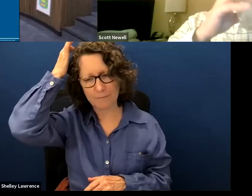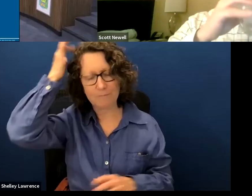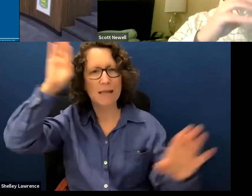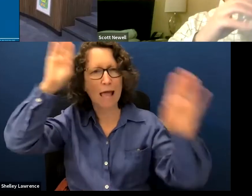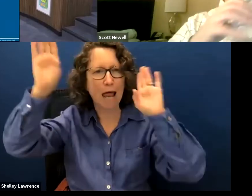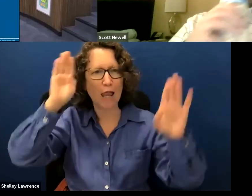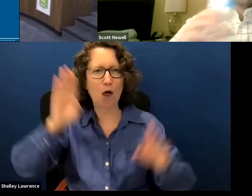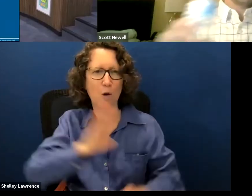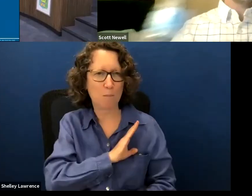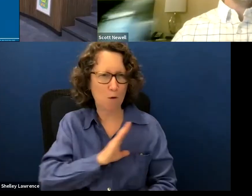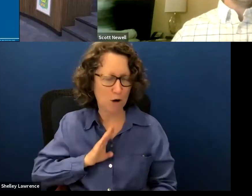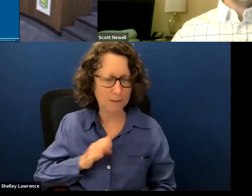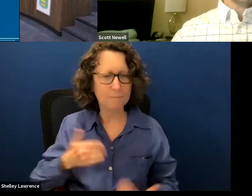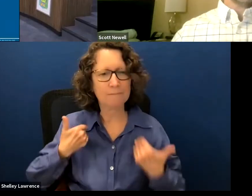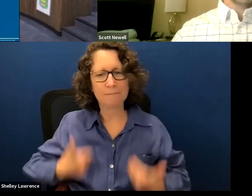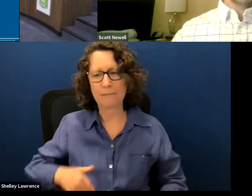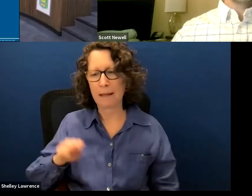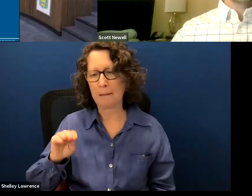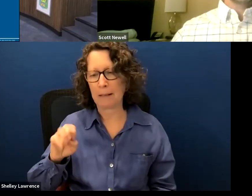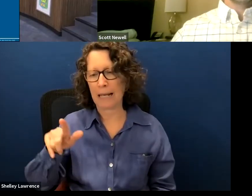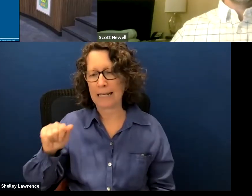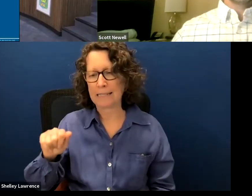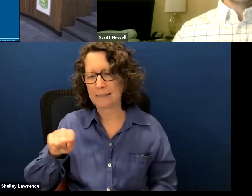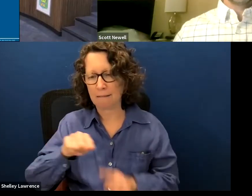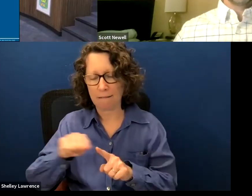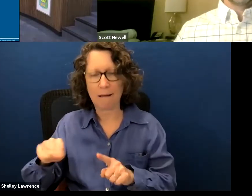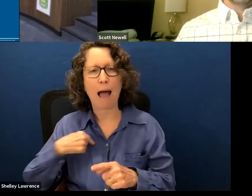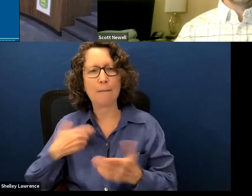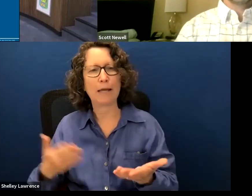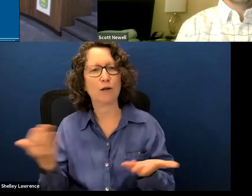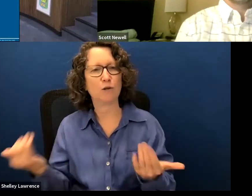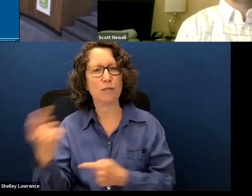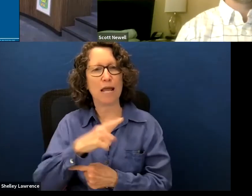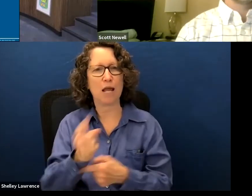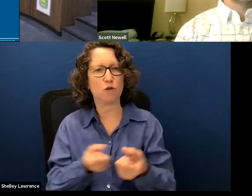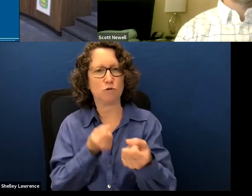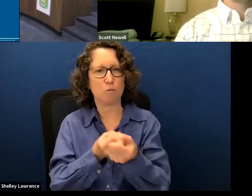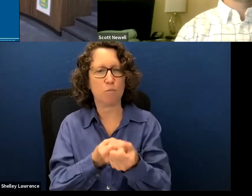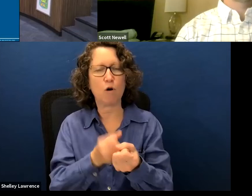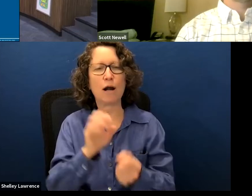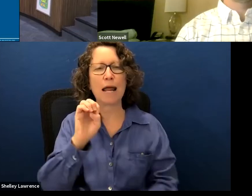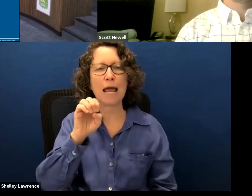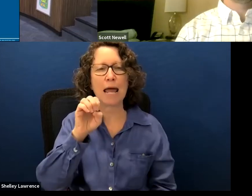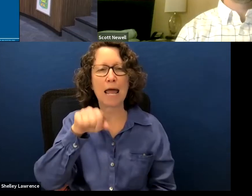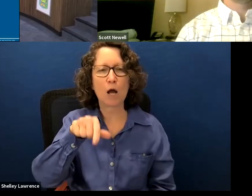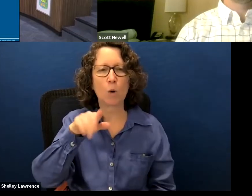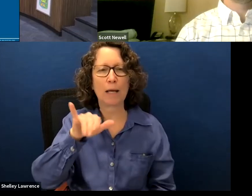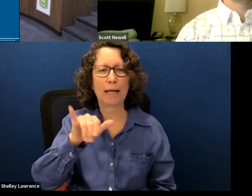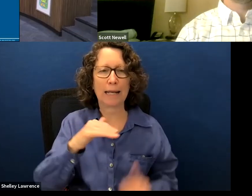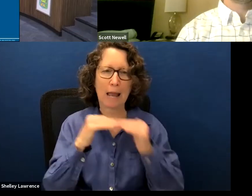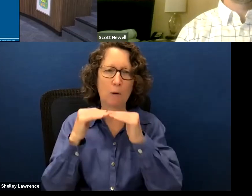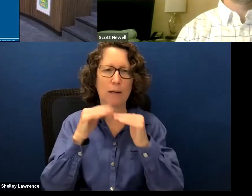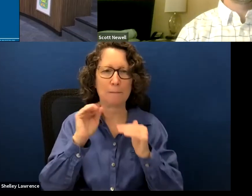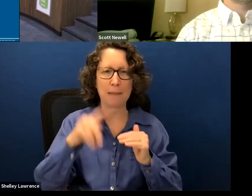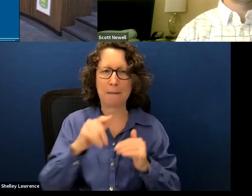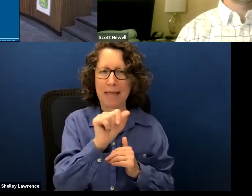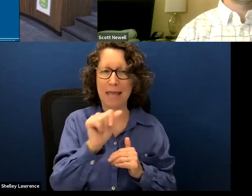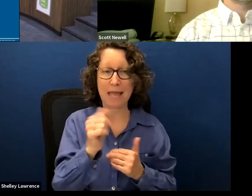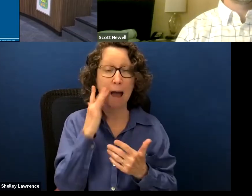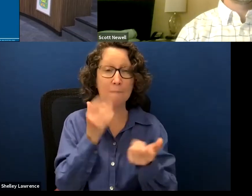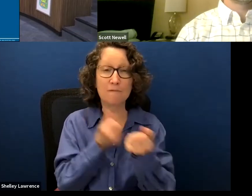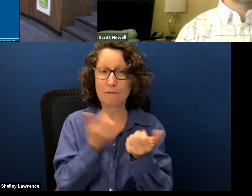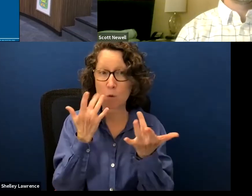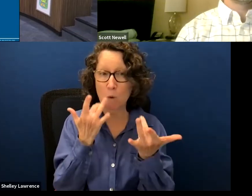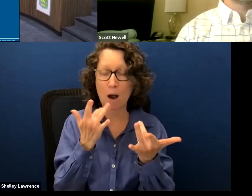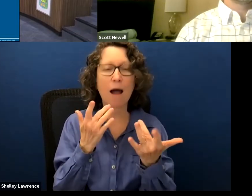Hello, board members. My name is Melissa Villafuerte, and I'm here today to show my support for Equity Map A. I'm in favor of this map because it would